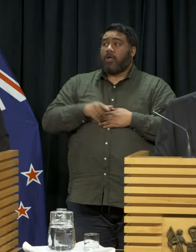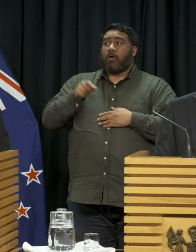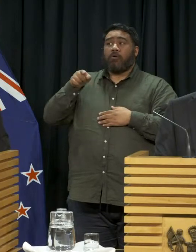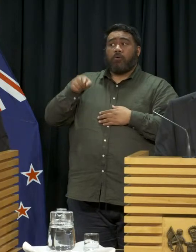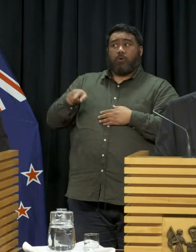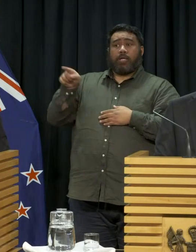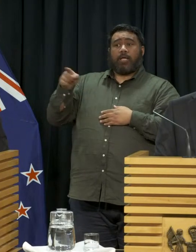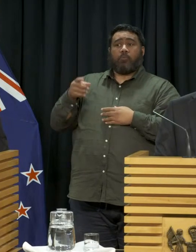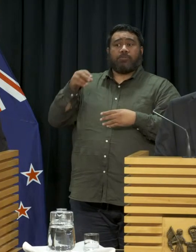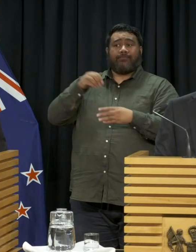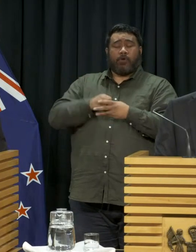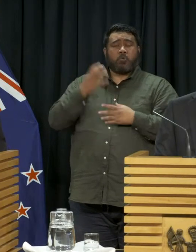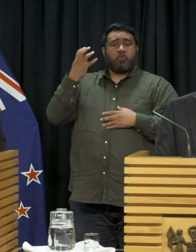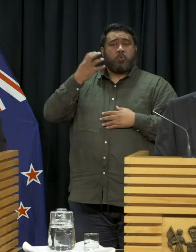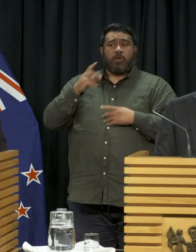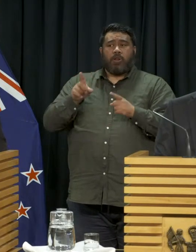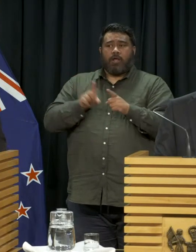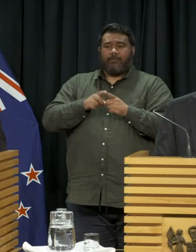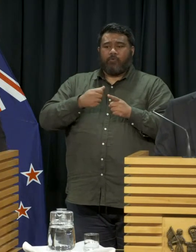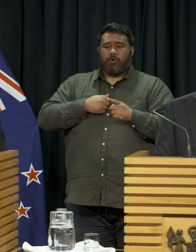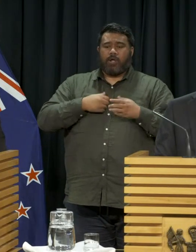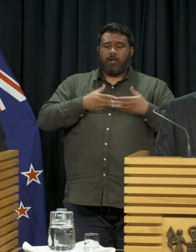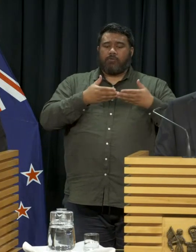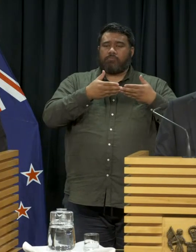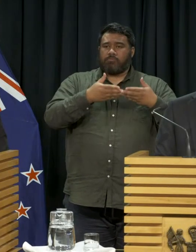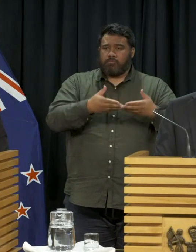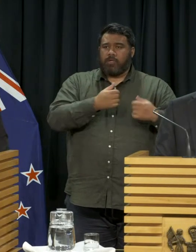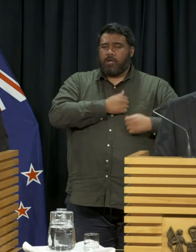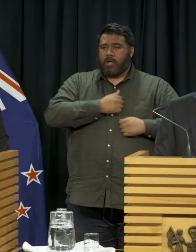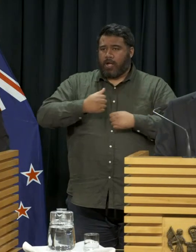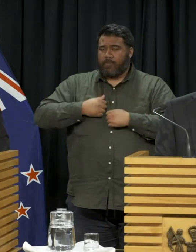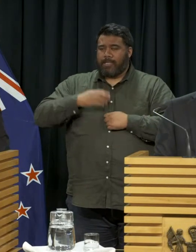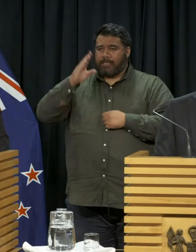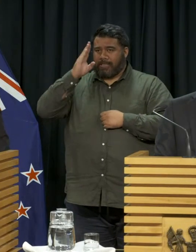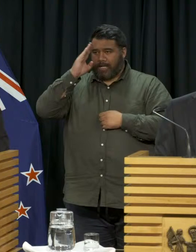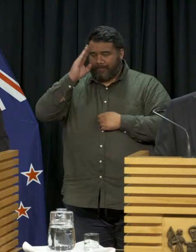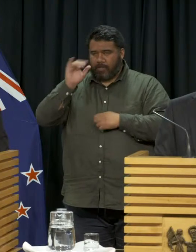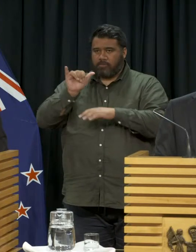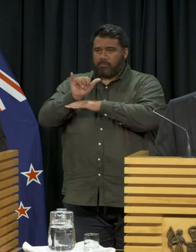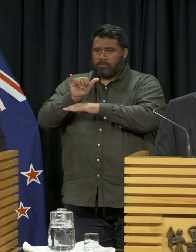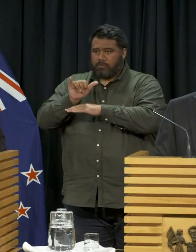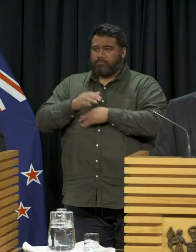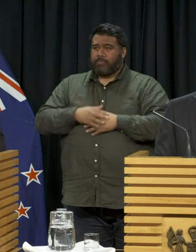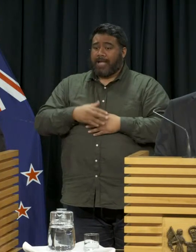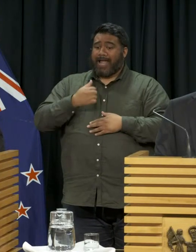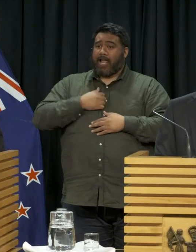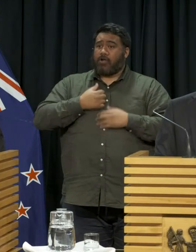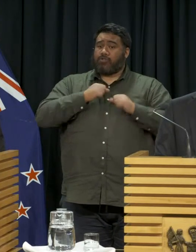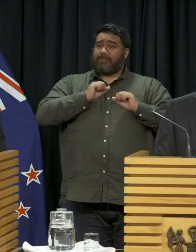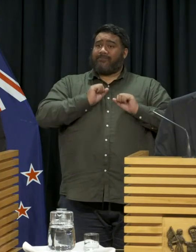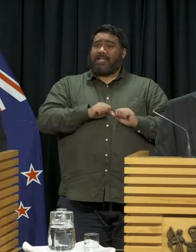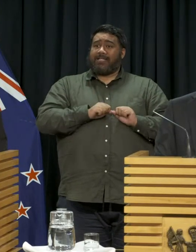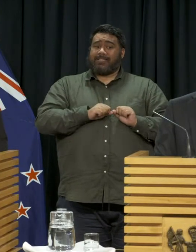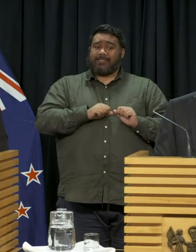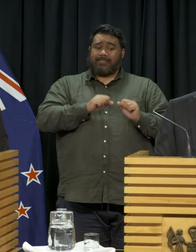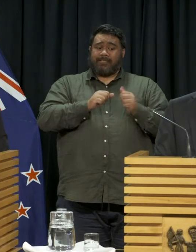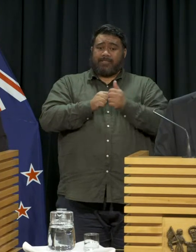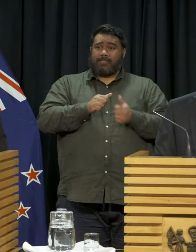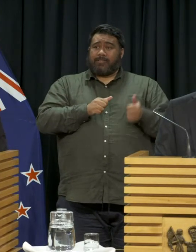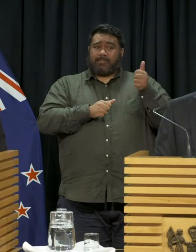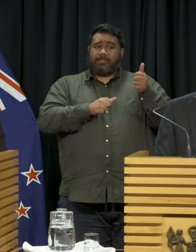forces. That is being acknowledged and has been acknowledged in the fact that our Defence Attaché is one of a few